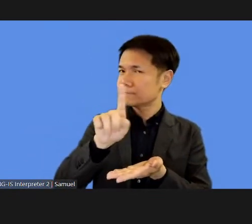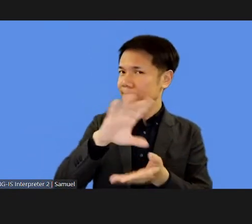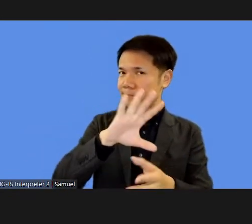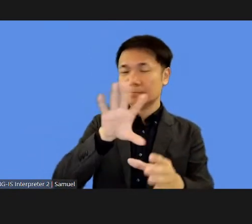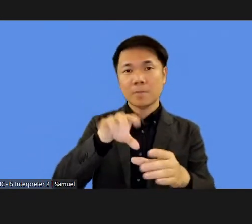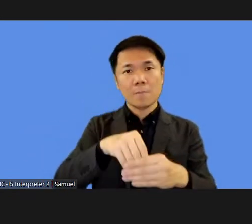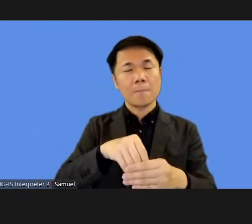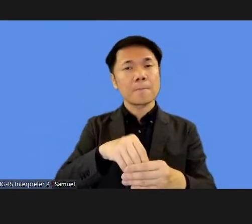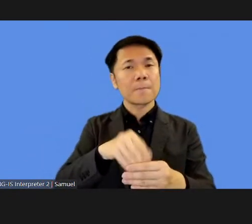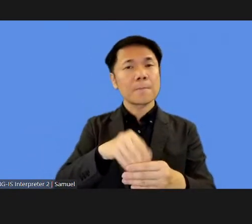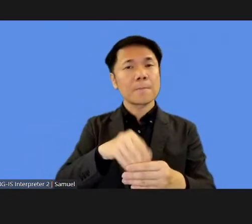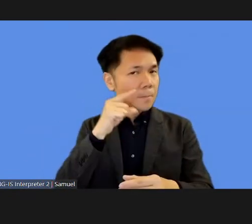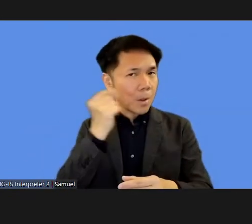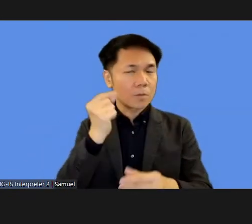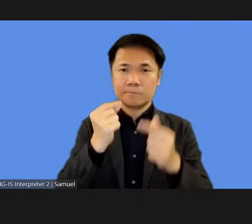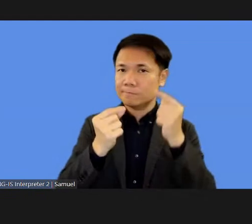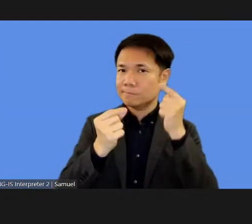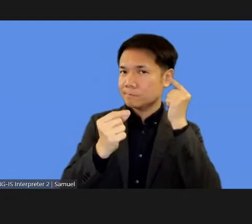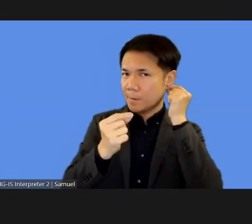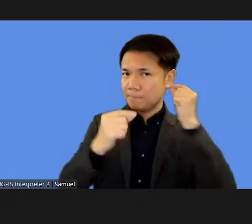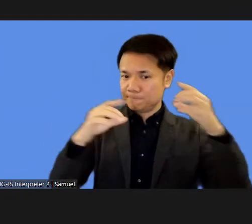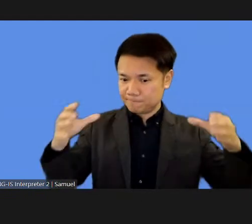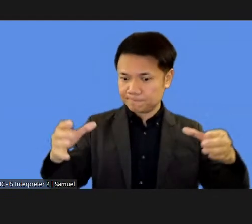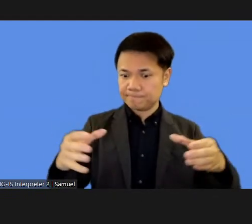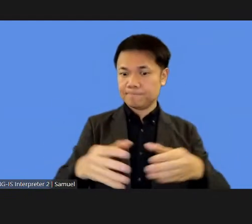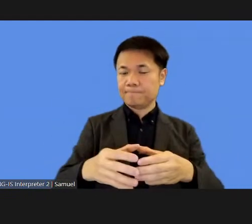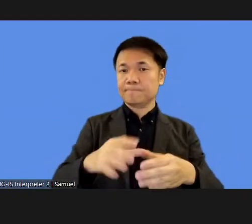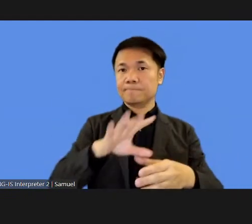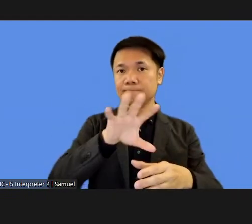a local authority?